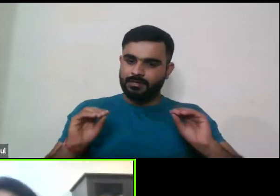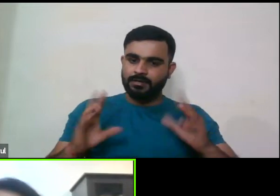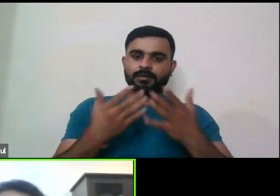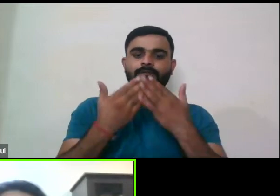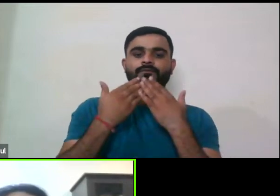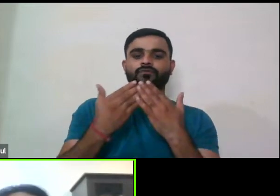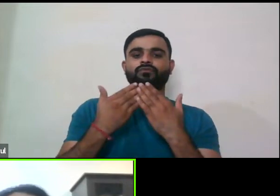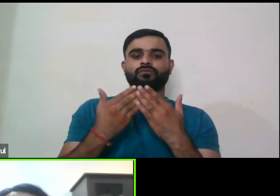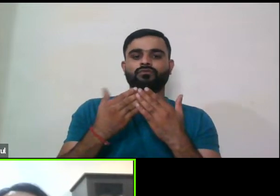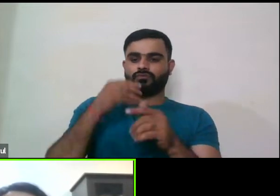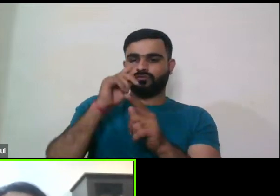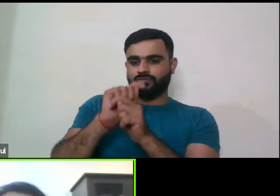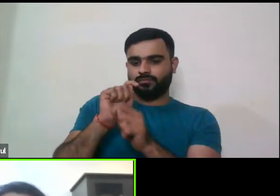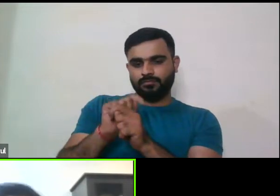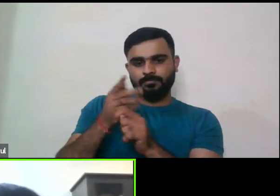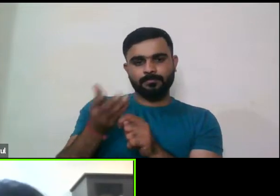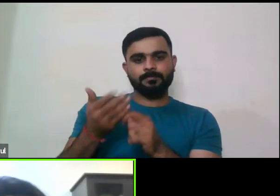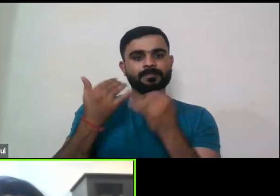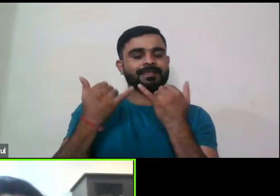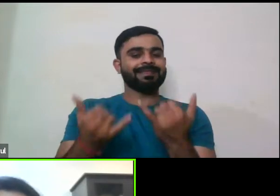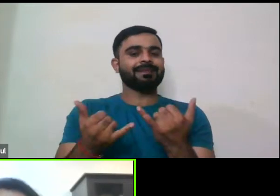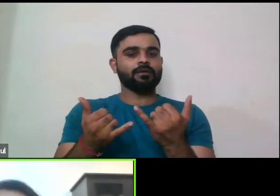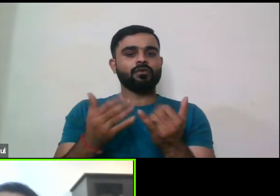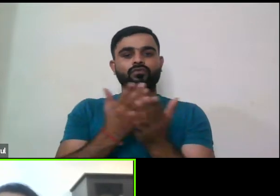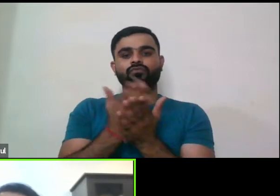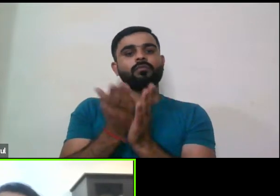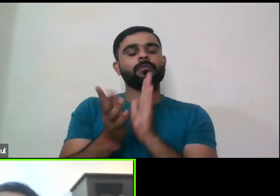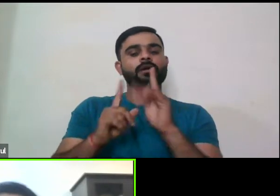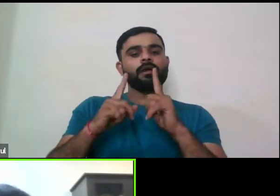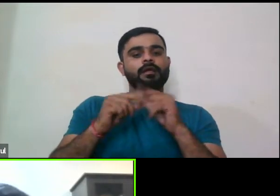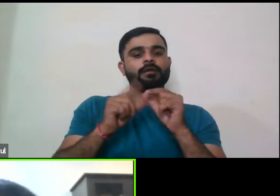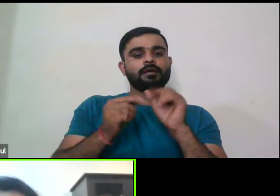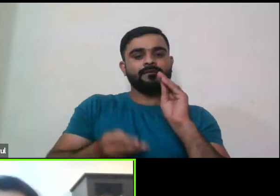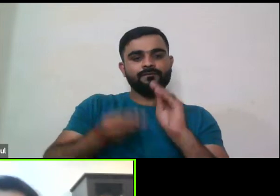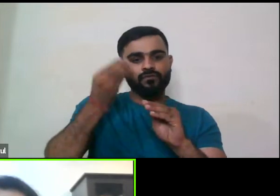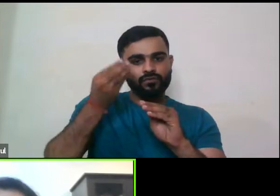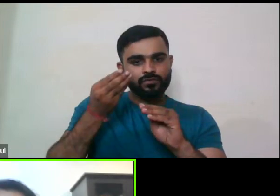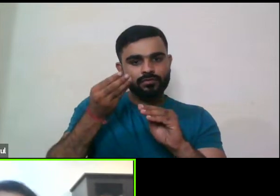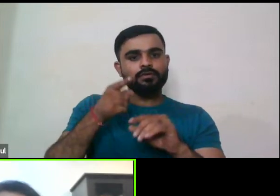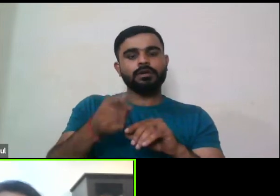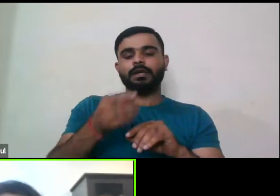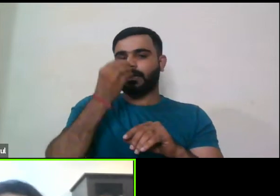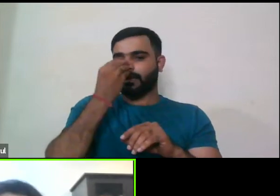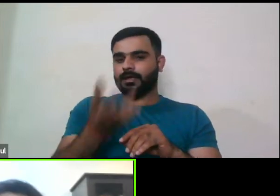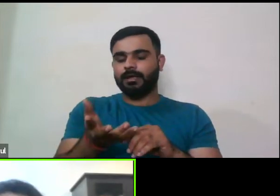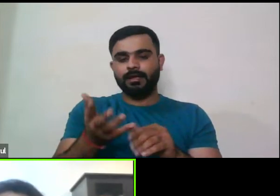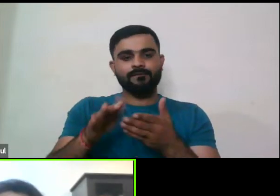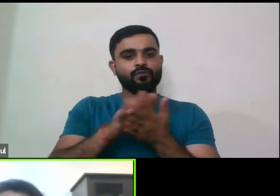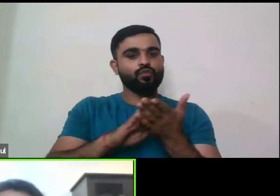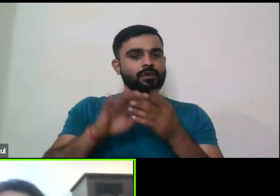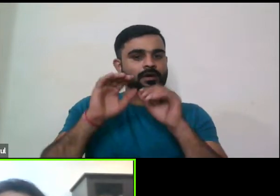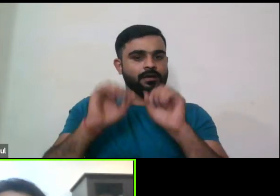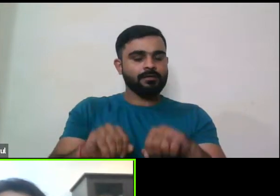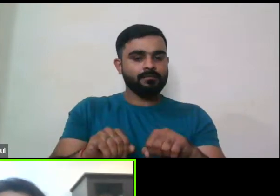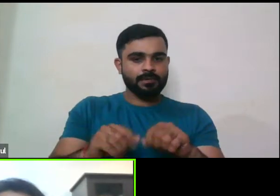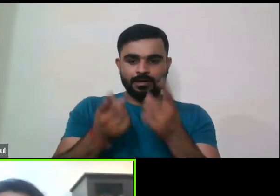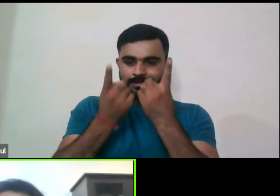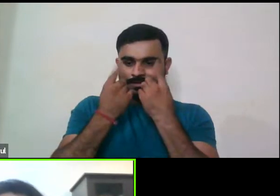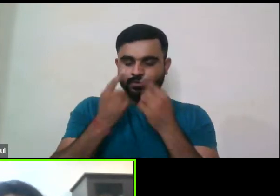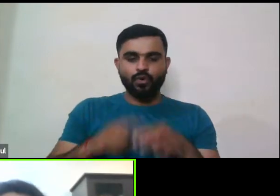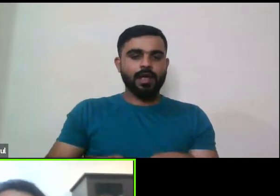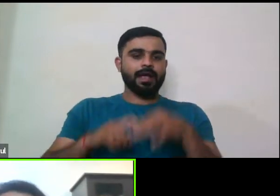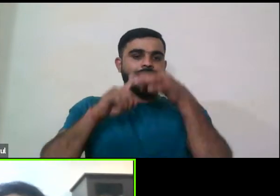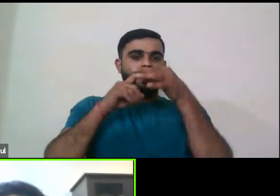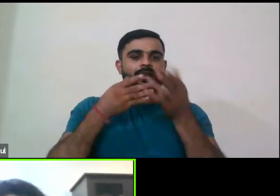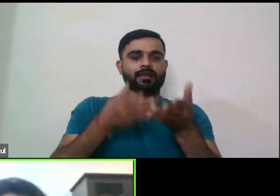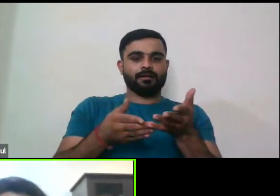in the works, especially now that there is more data available and more easily available? We, of course, have to check the quality of